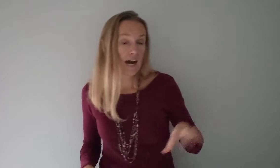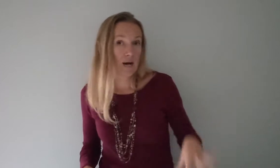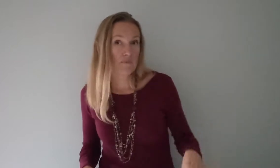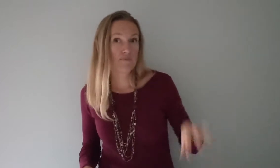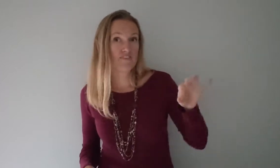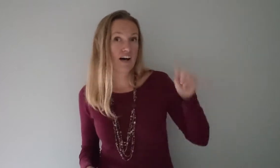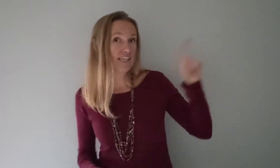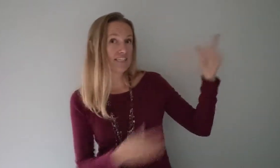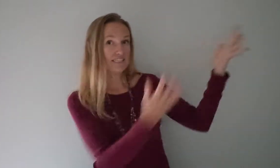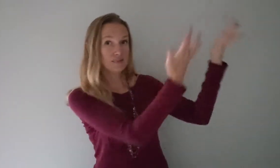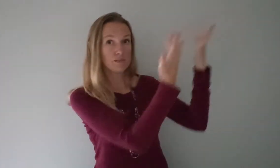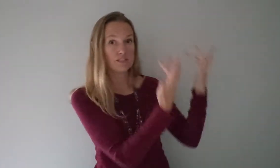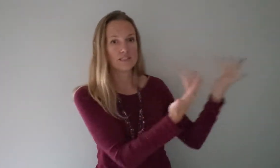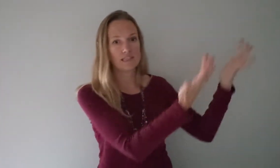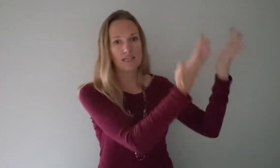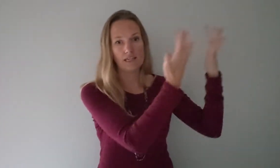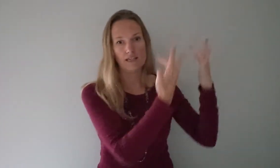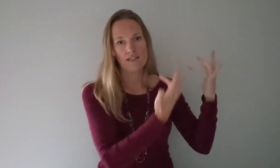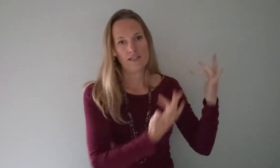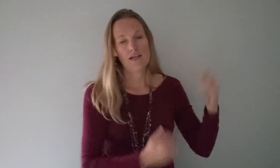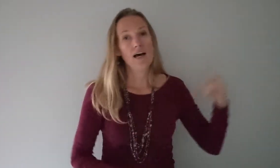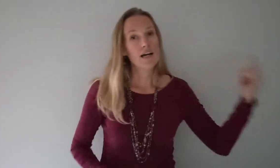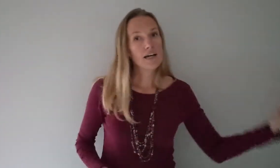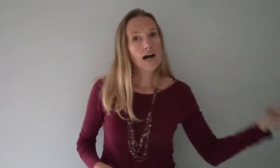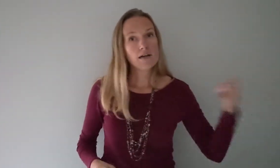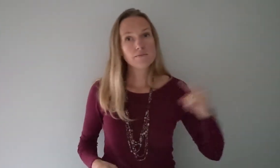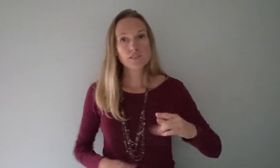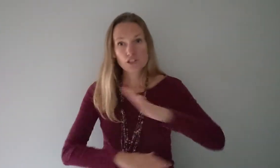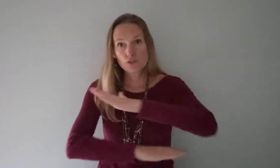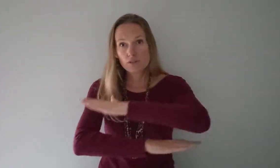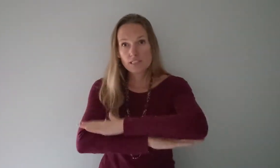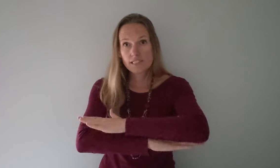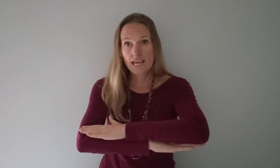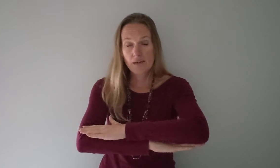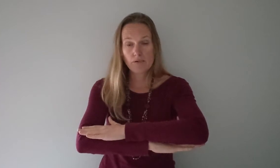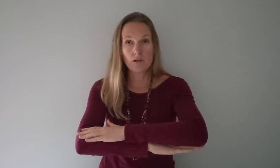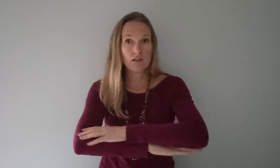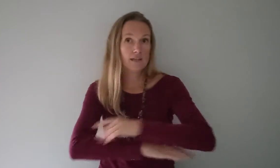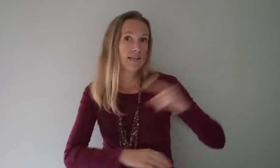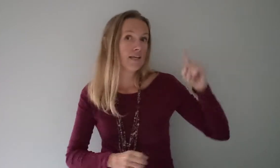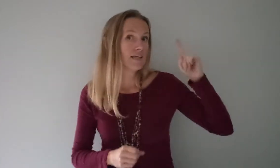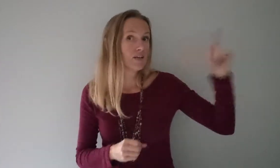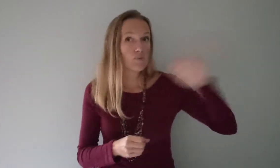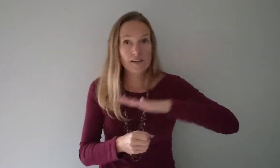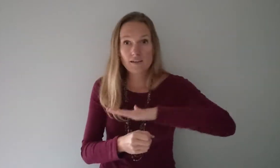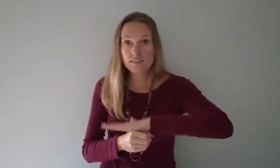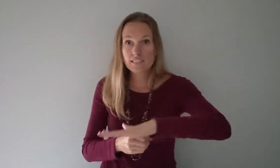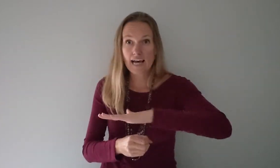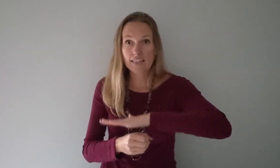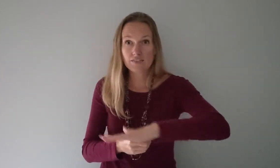Come find his mercy. Come to the table. He will